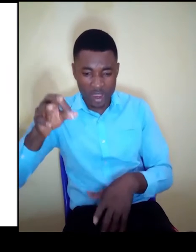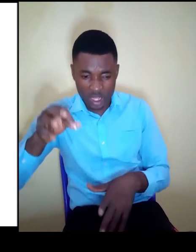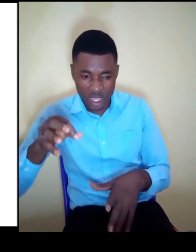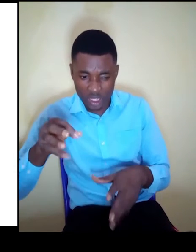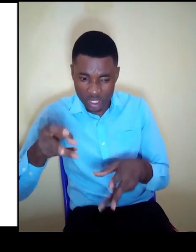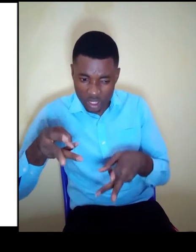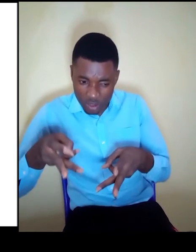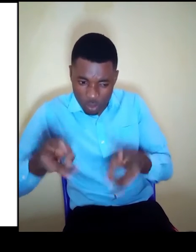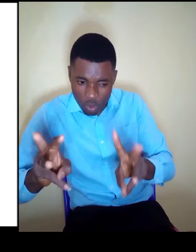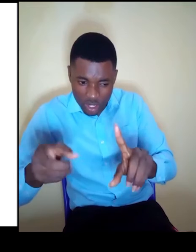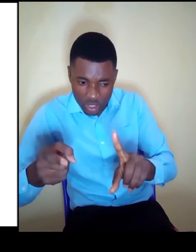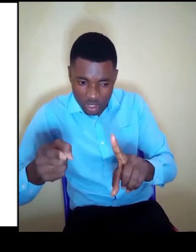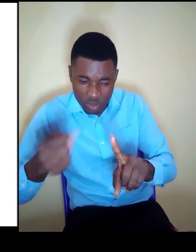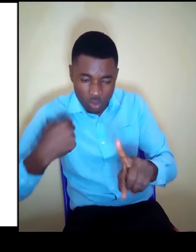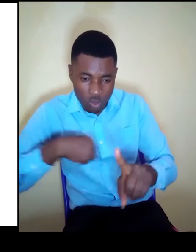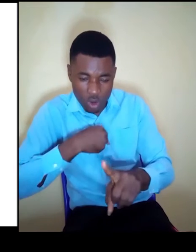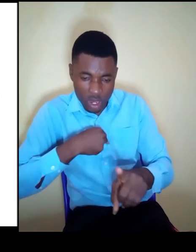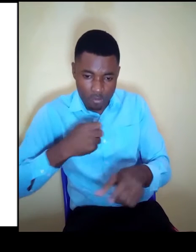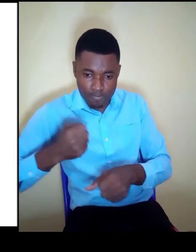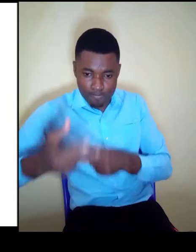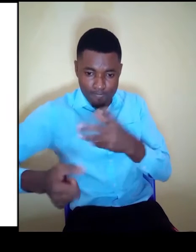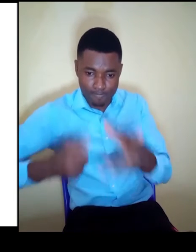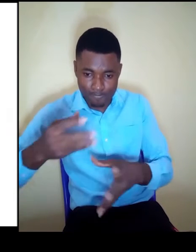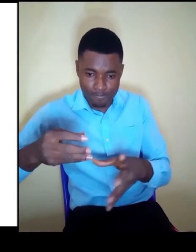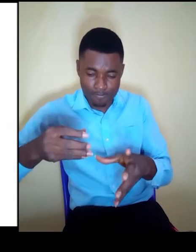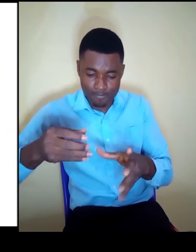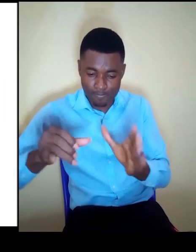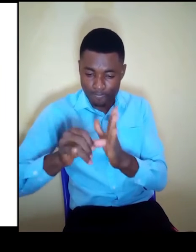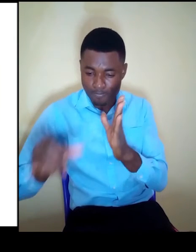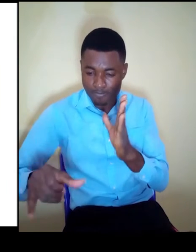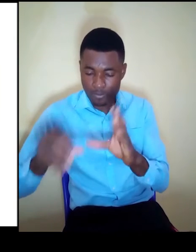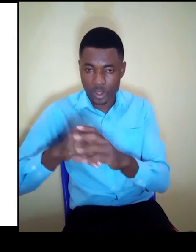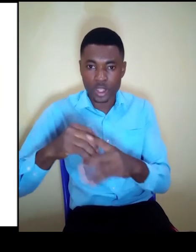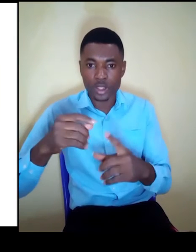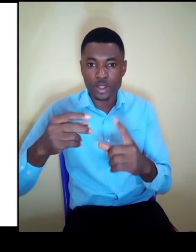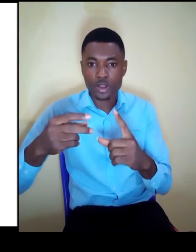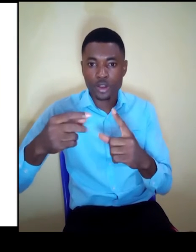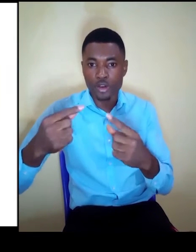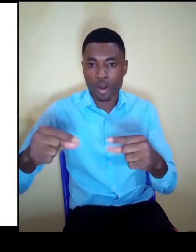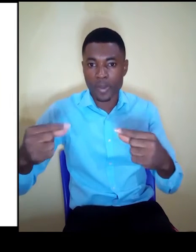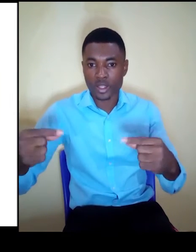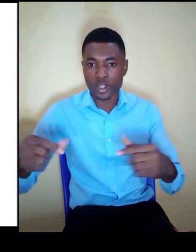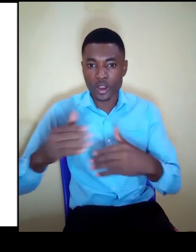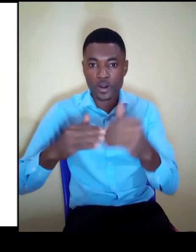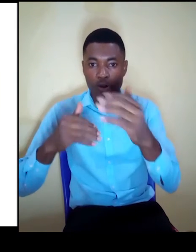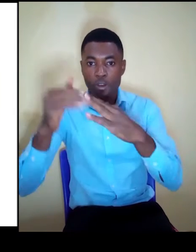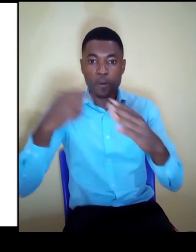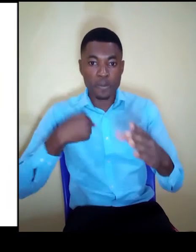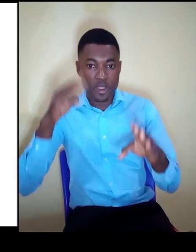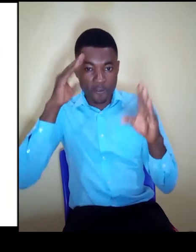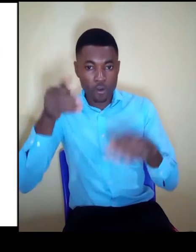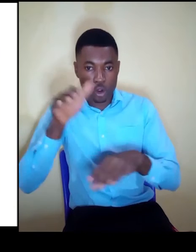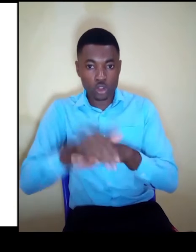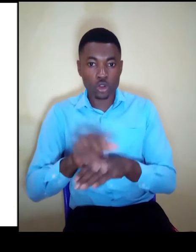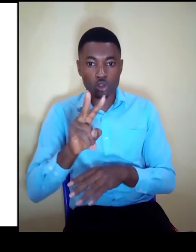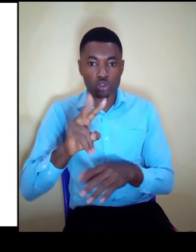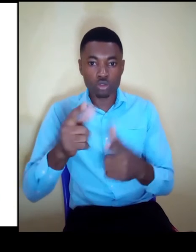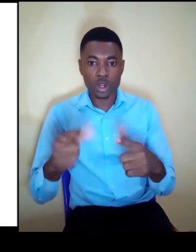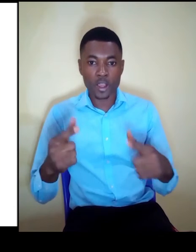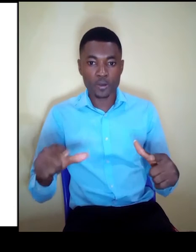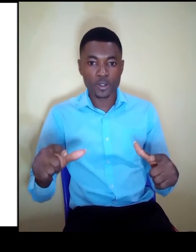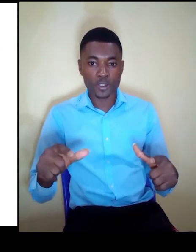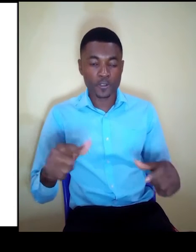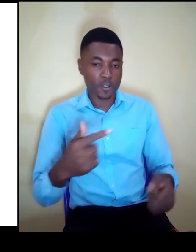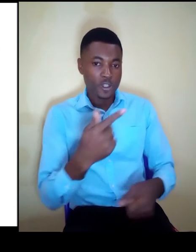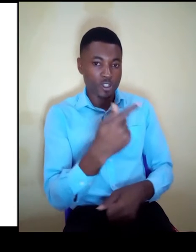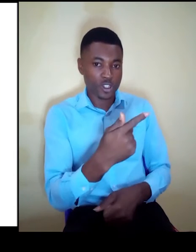express iconicity in grammatical construction. So my focus is to bring examples from Ghanaian Sign Language and